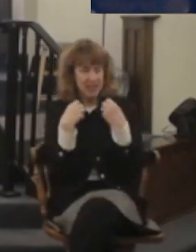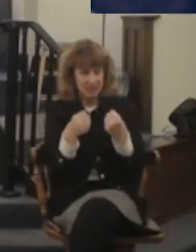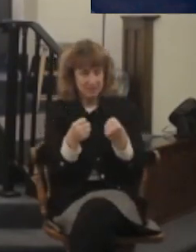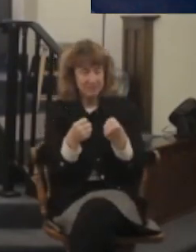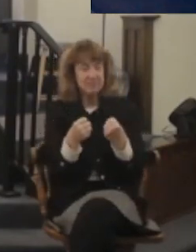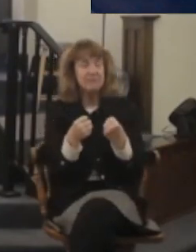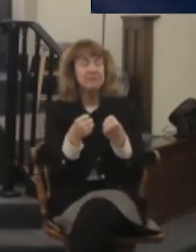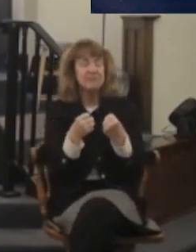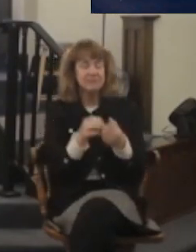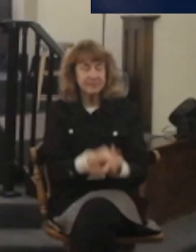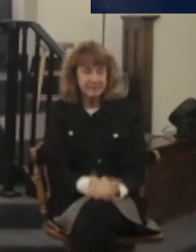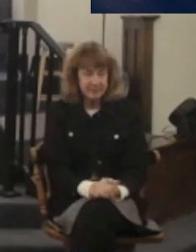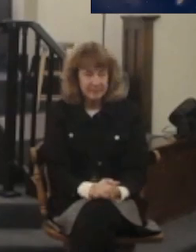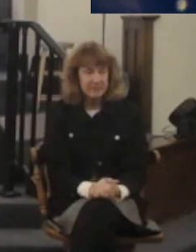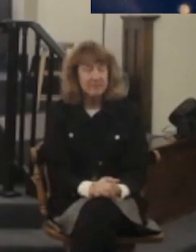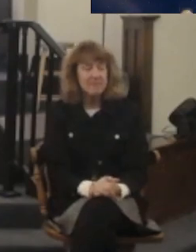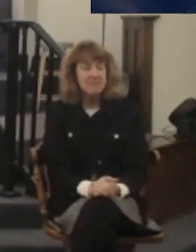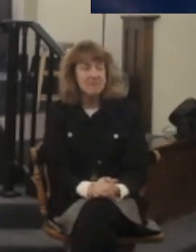It's weird not having them both here.